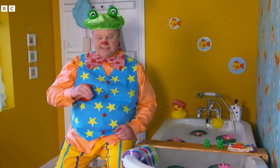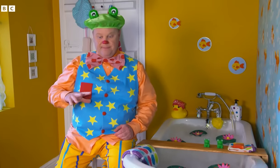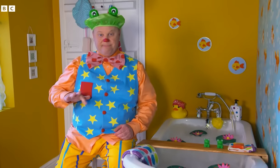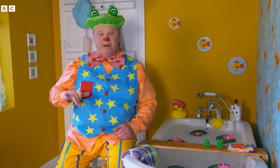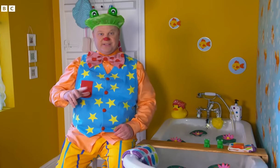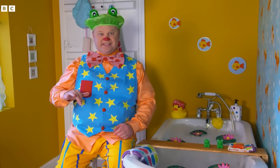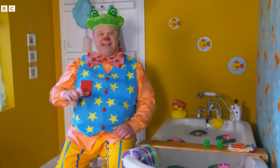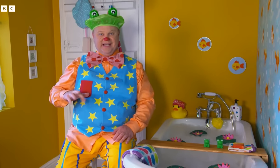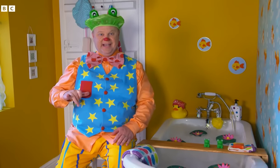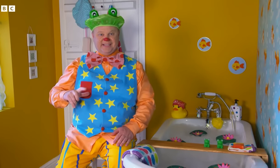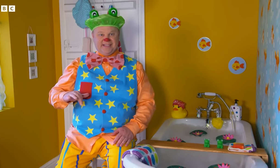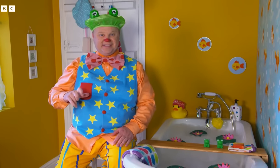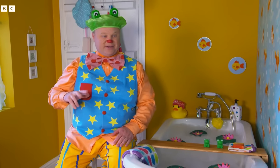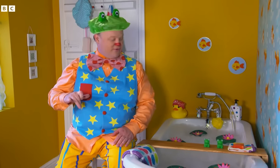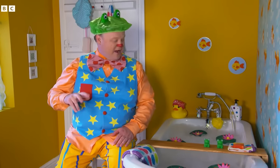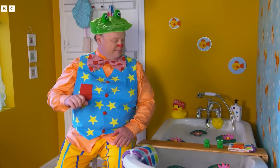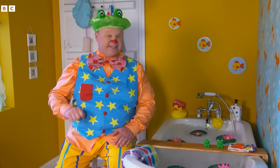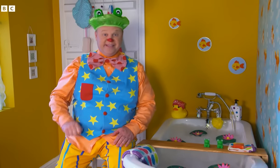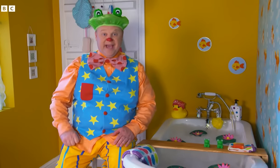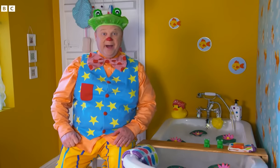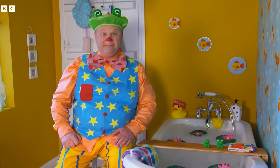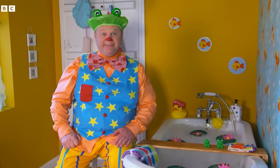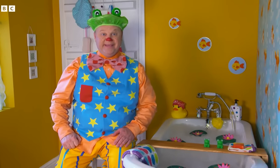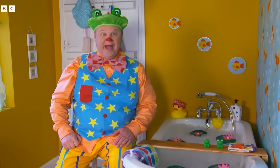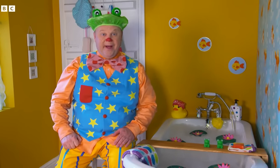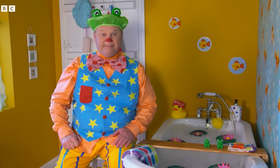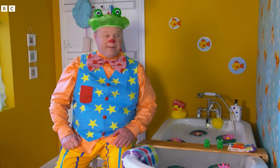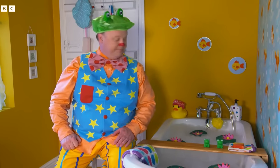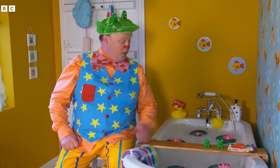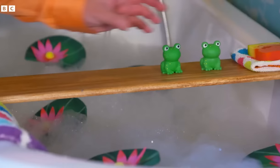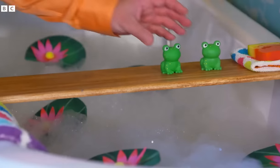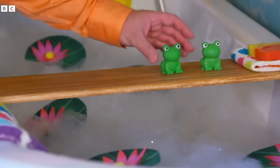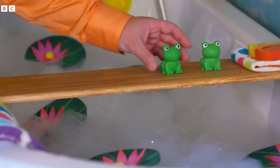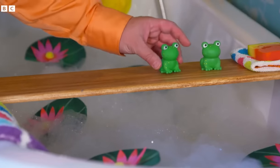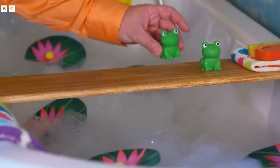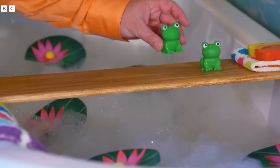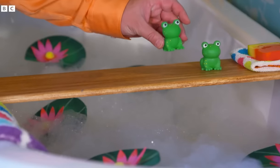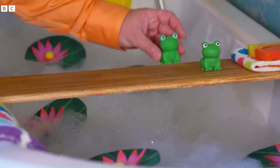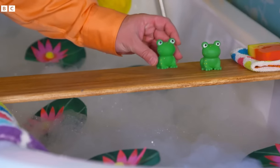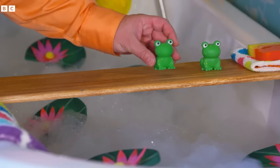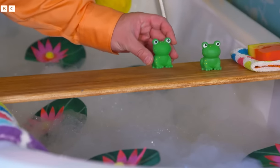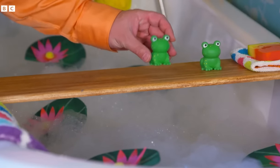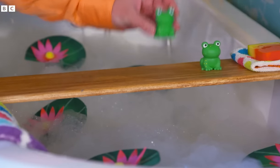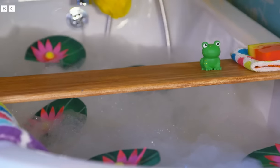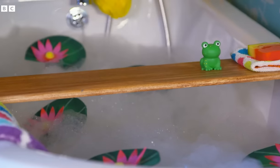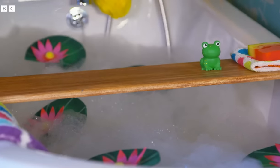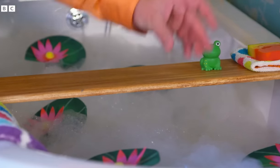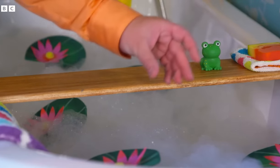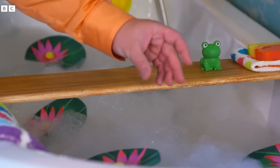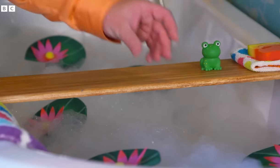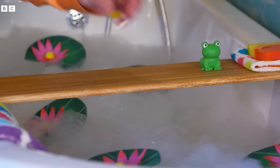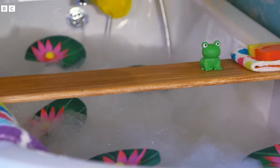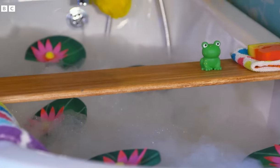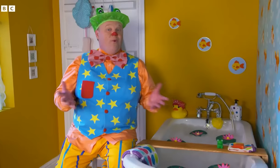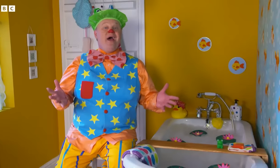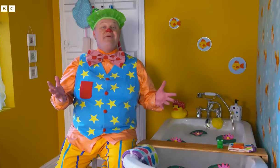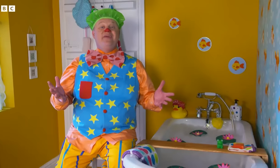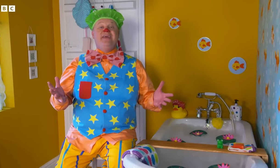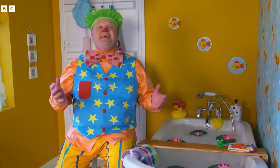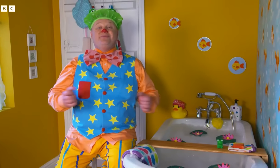some most delicious grubs. Yum, yum! One jumped into the pool where it